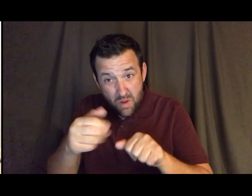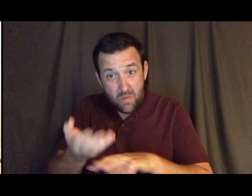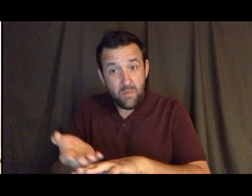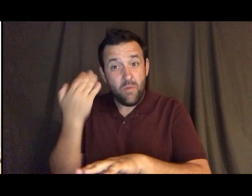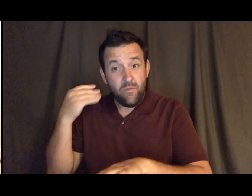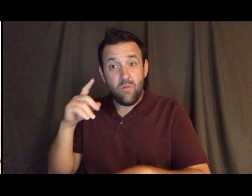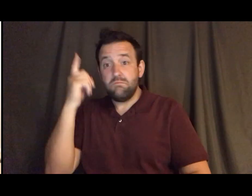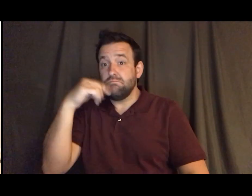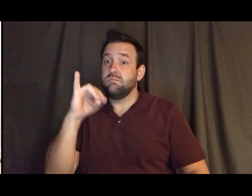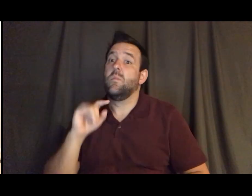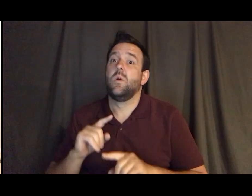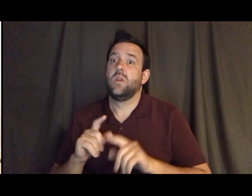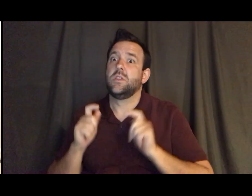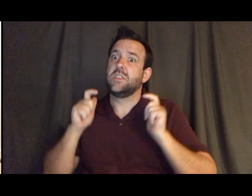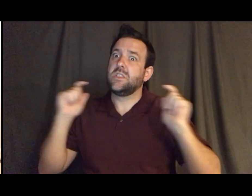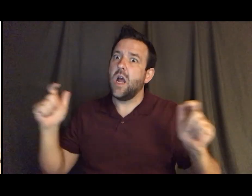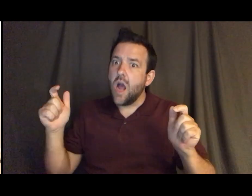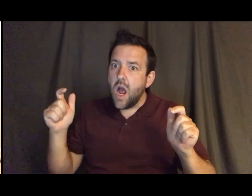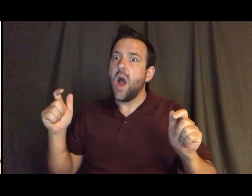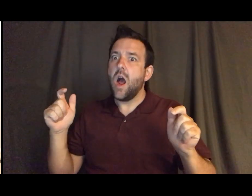big compared to Julie.